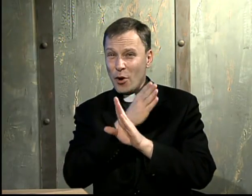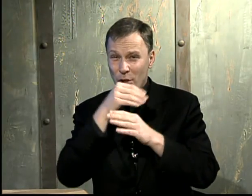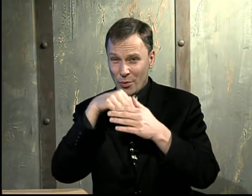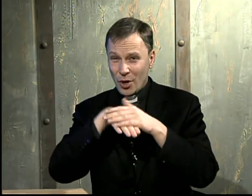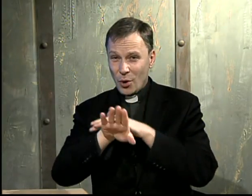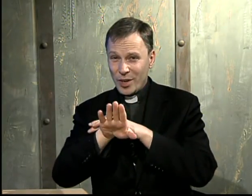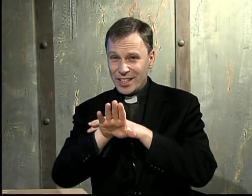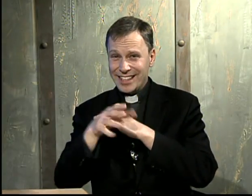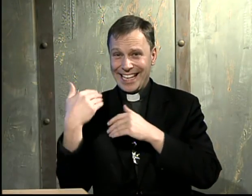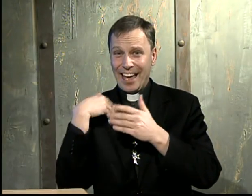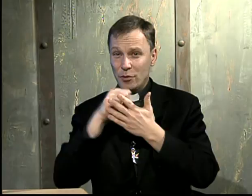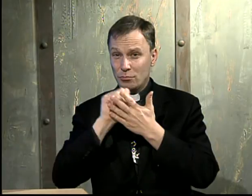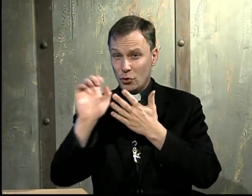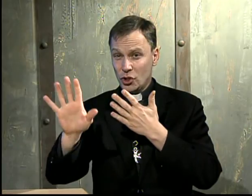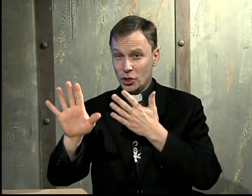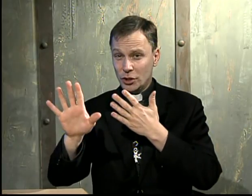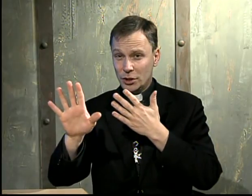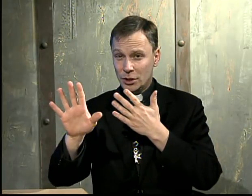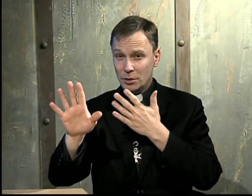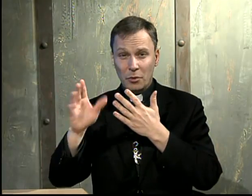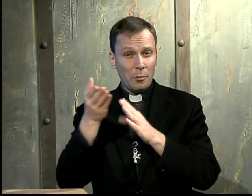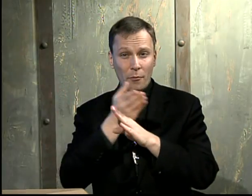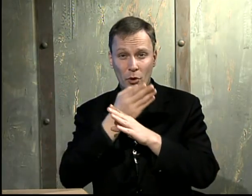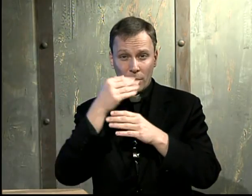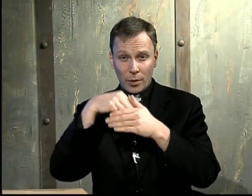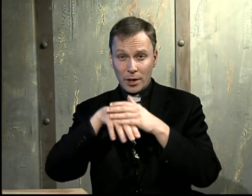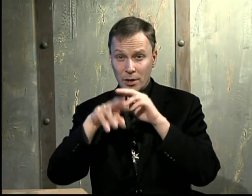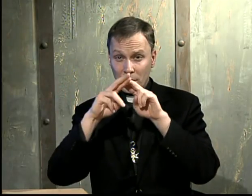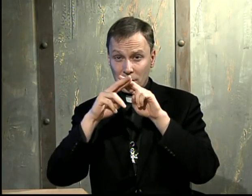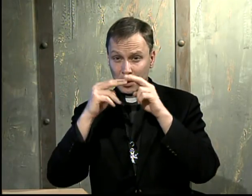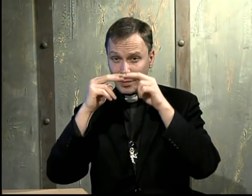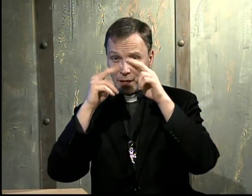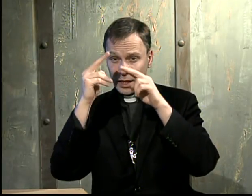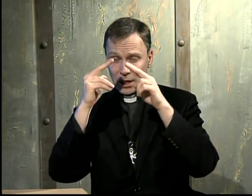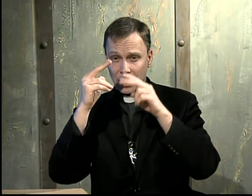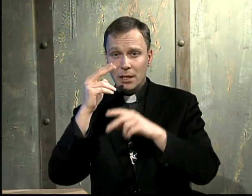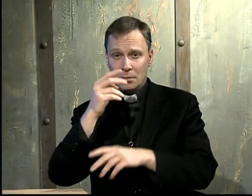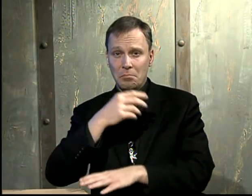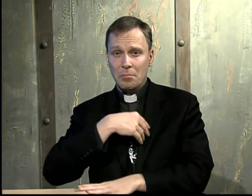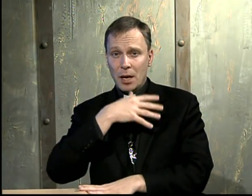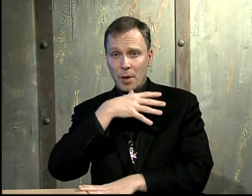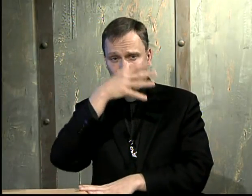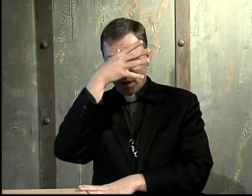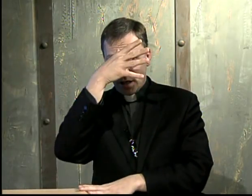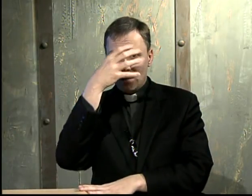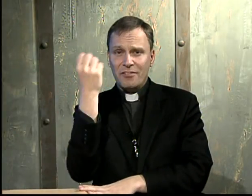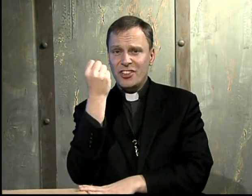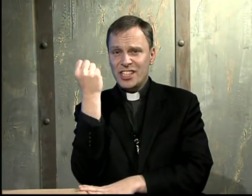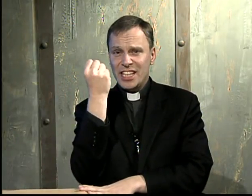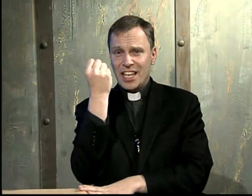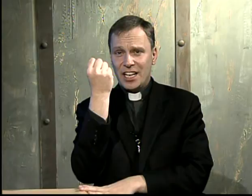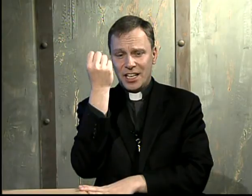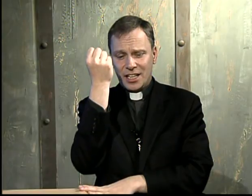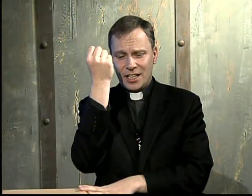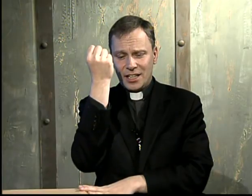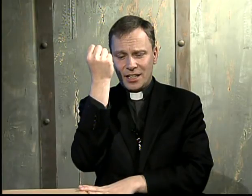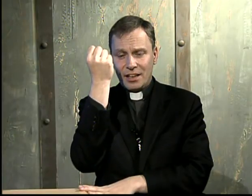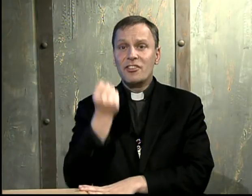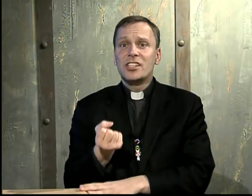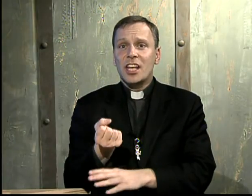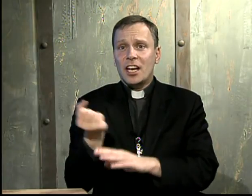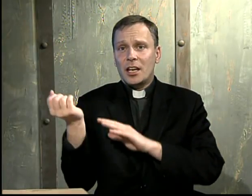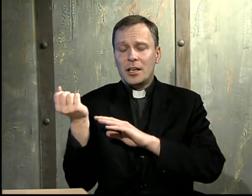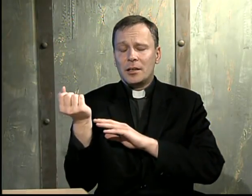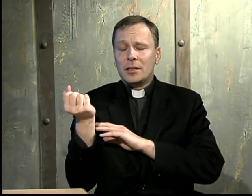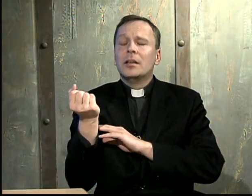We would try to help women in situations before they enter, as they approached